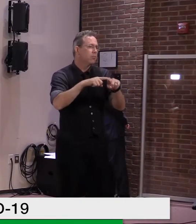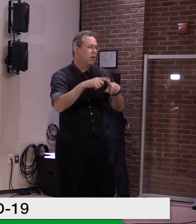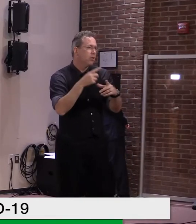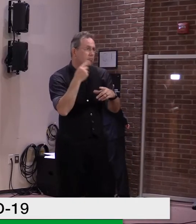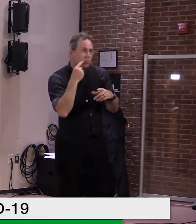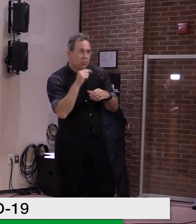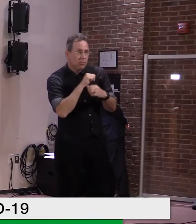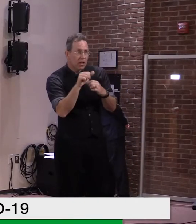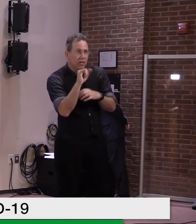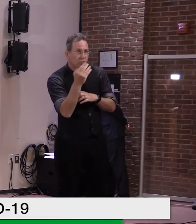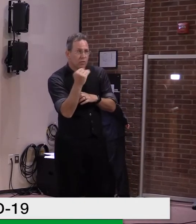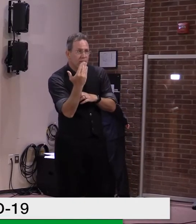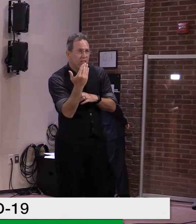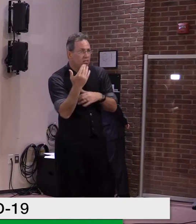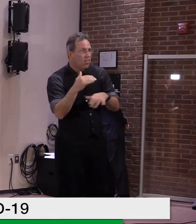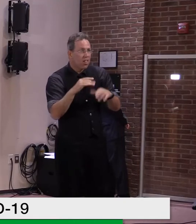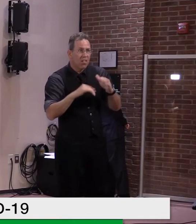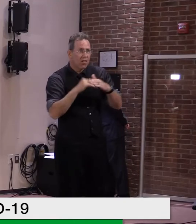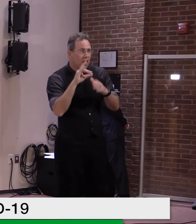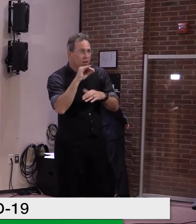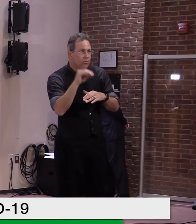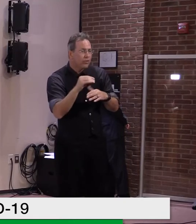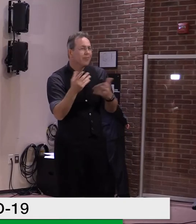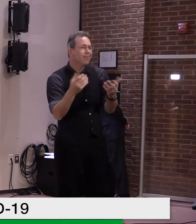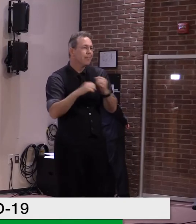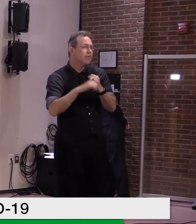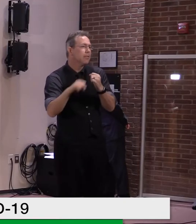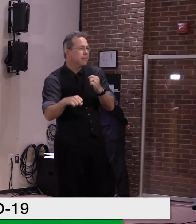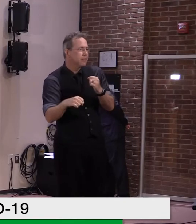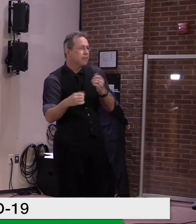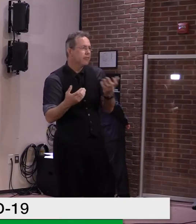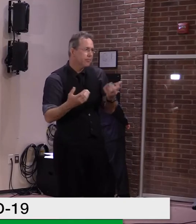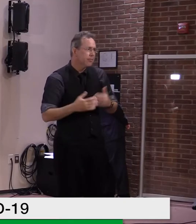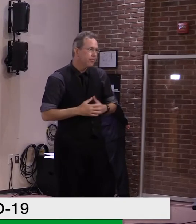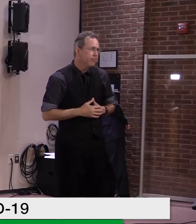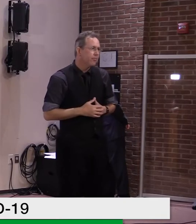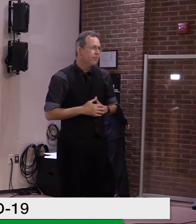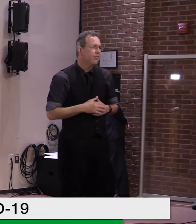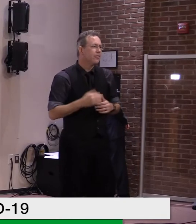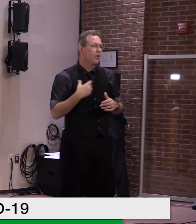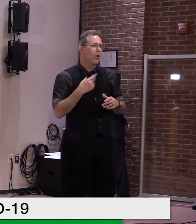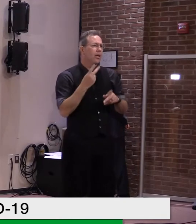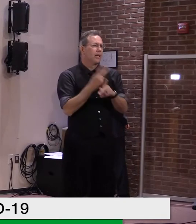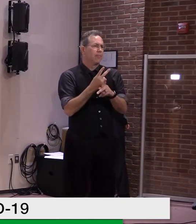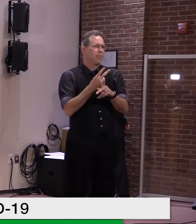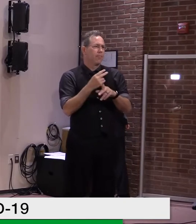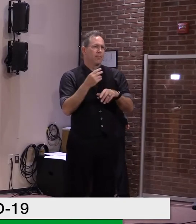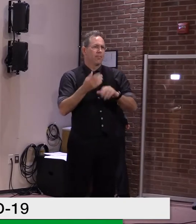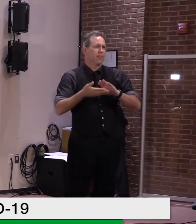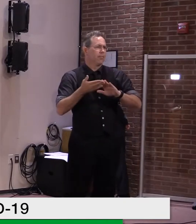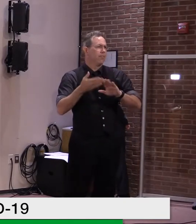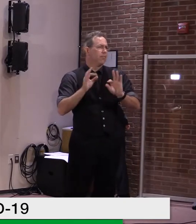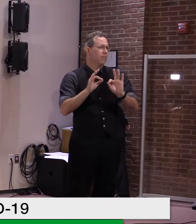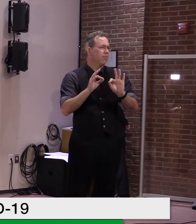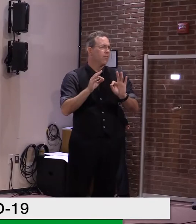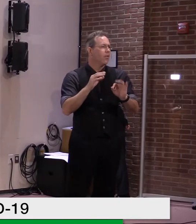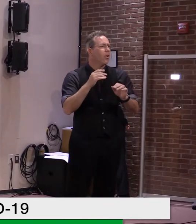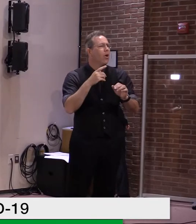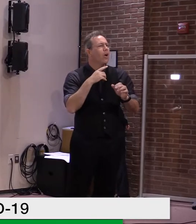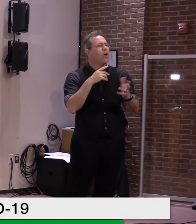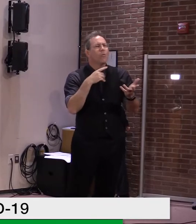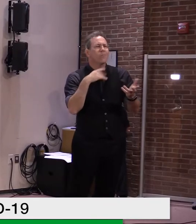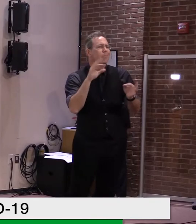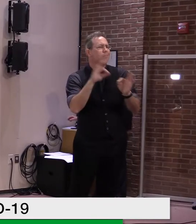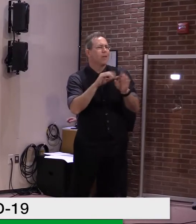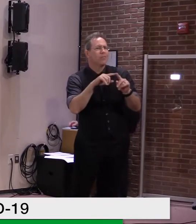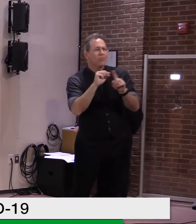before we lift all the restrictions. So we need that still to be in place. So it will evolve. Okay, we'll just you. Have to see